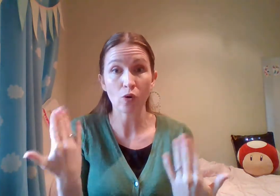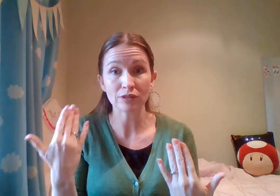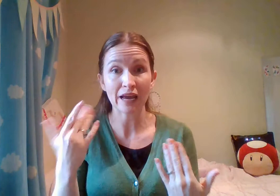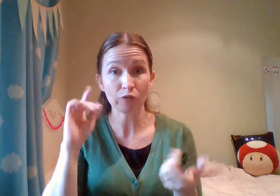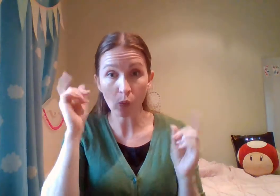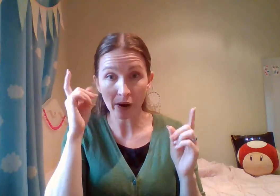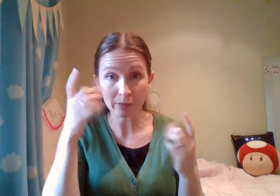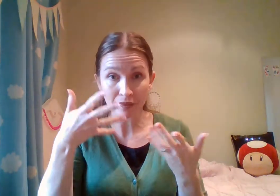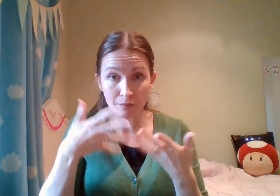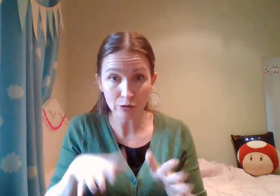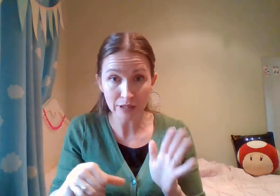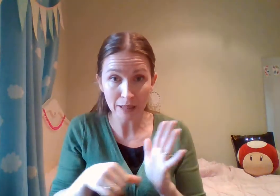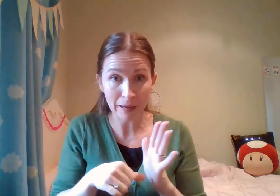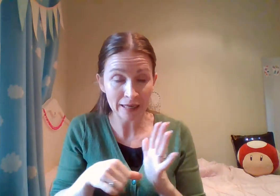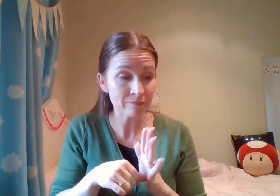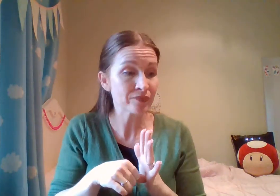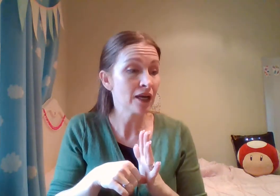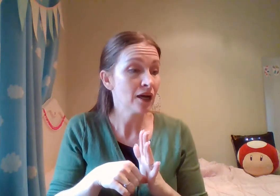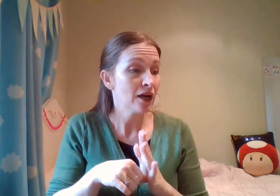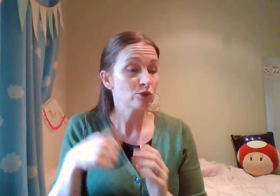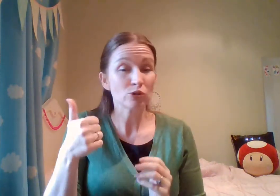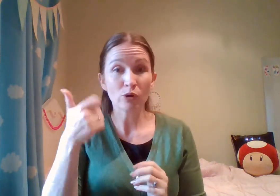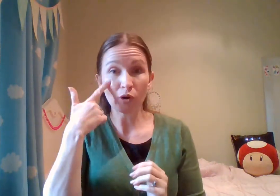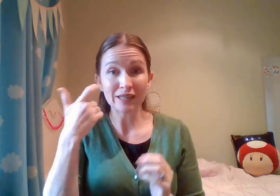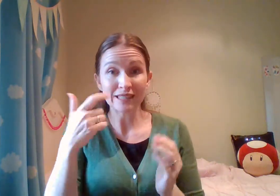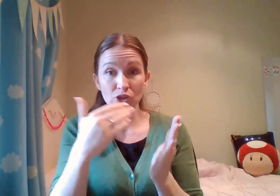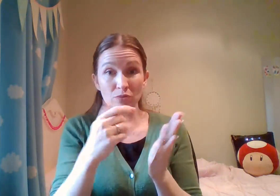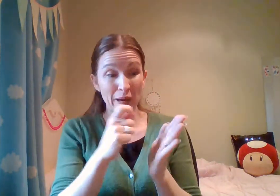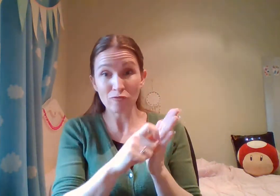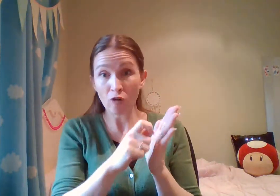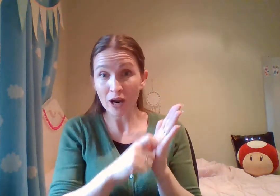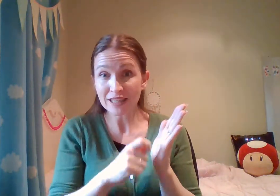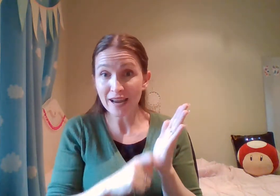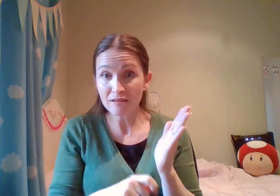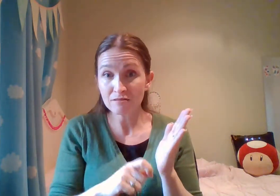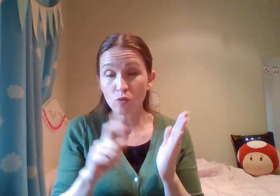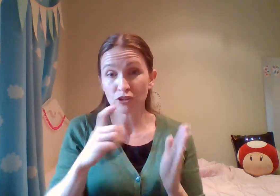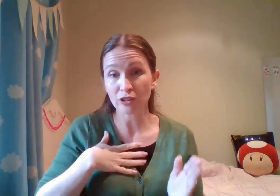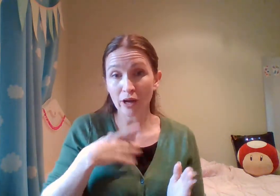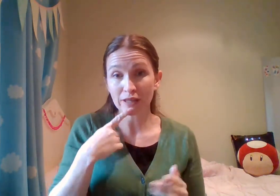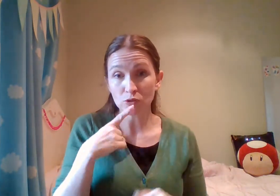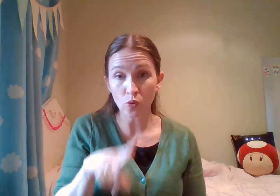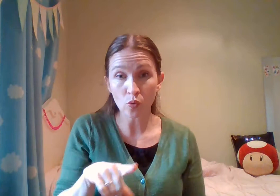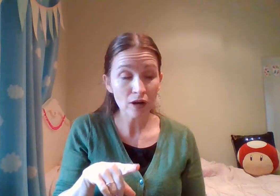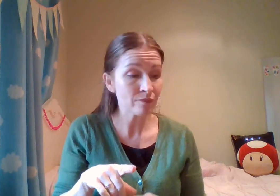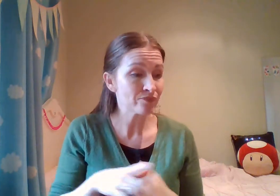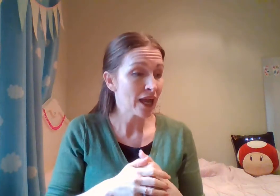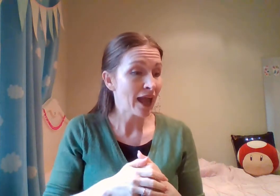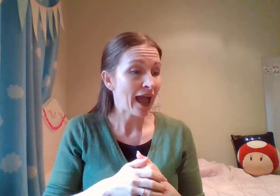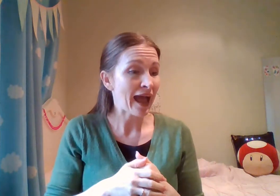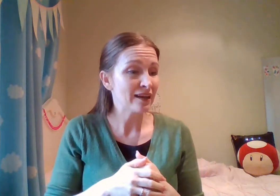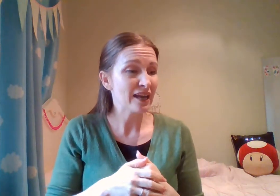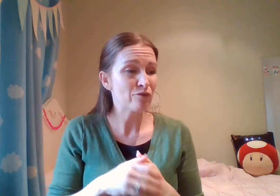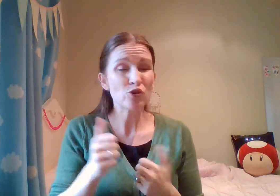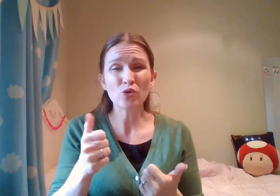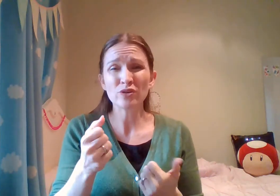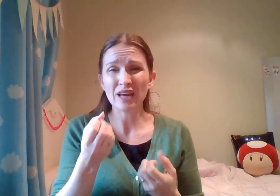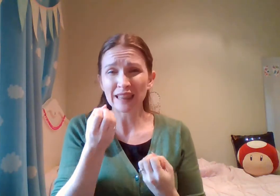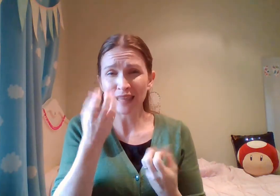day if you're worried about them losing the money. It's also a good idea to maybe write down what you'd like them to order. And if you could